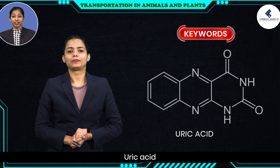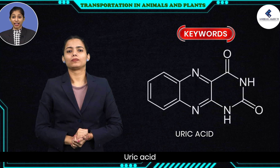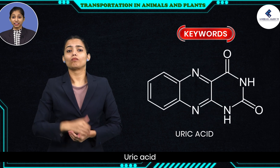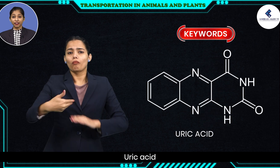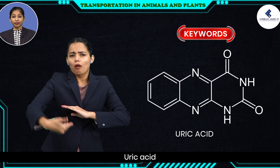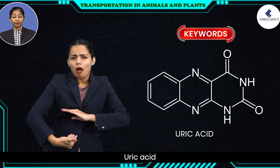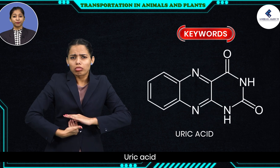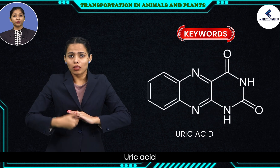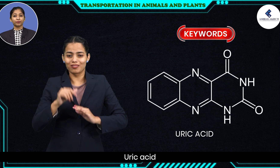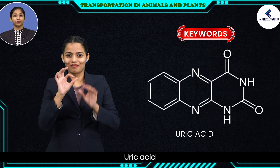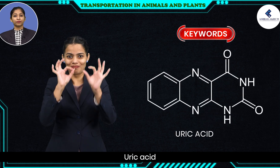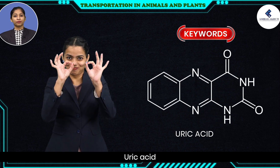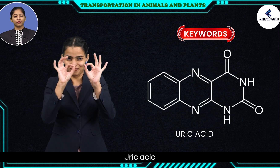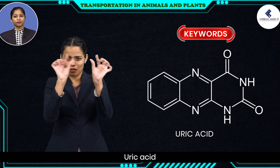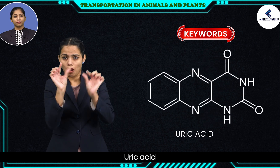uric acid,